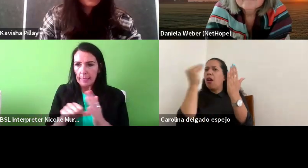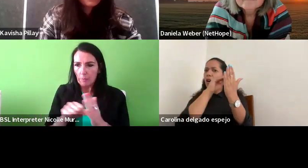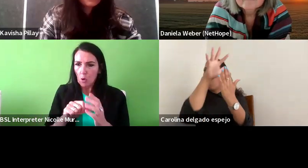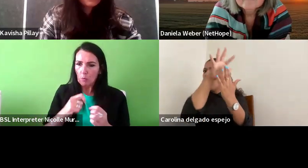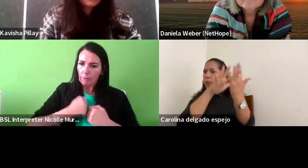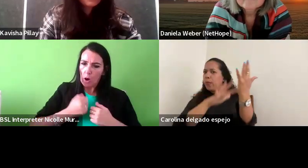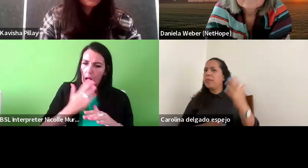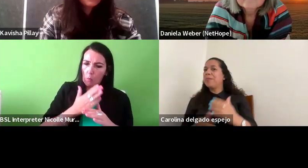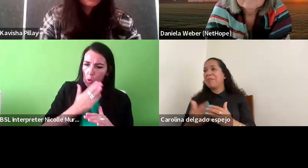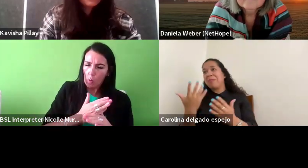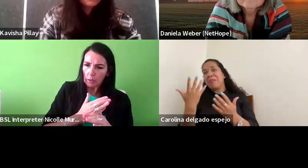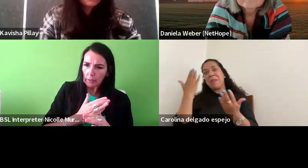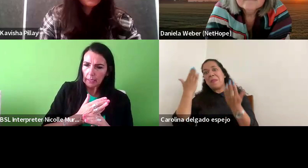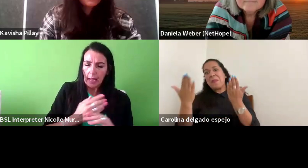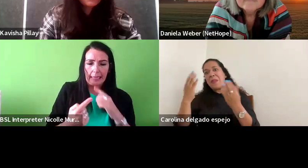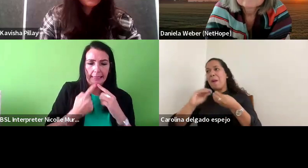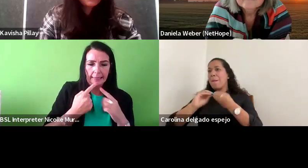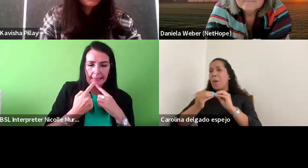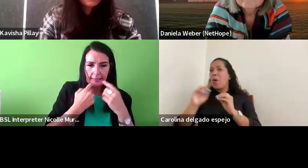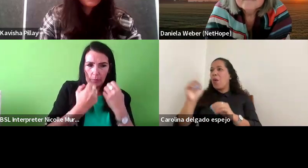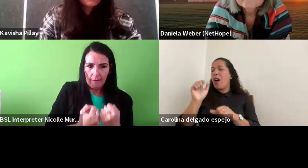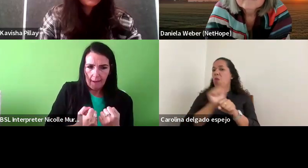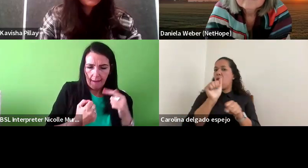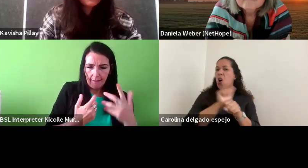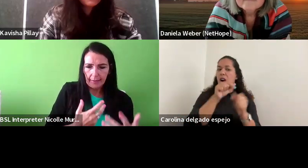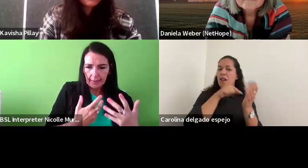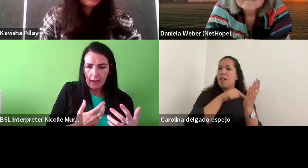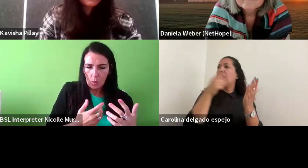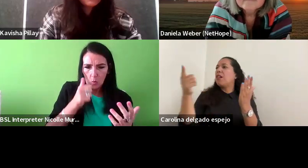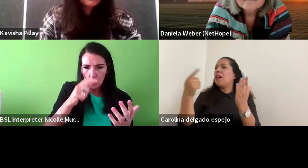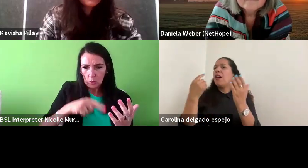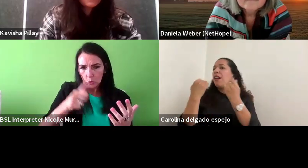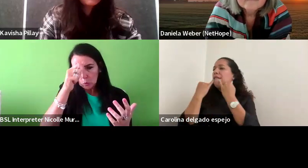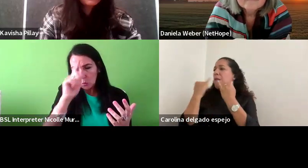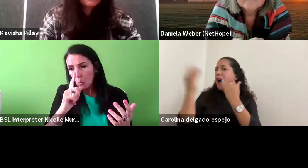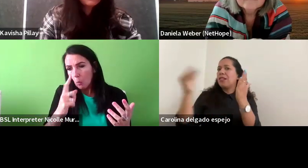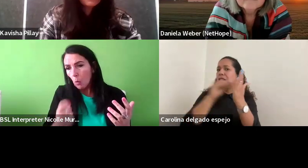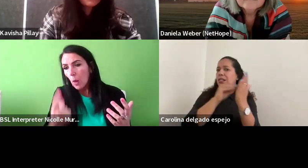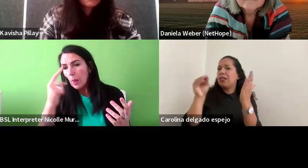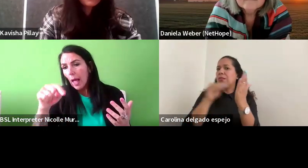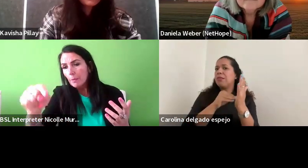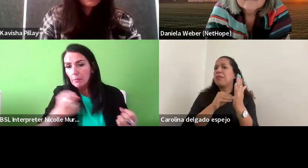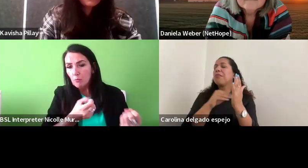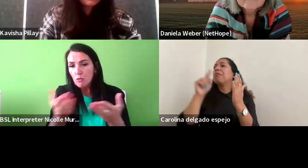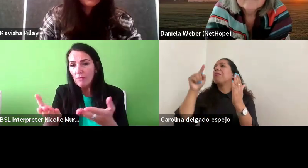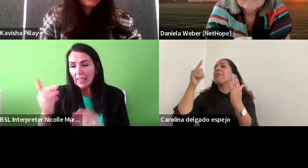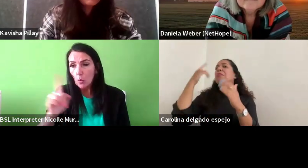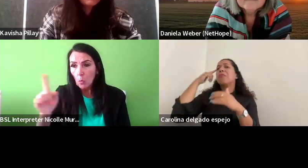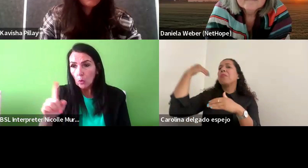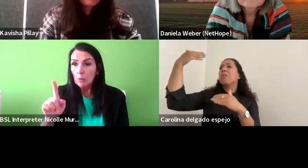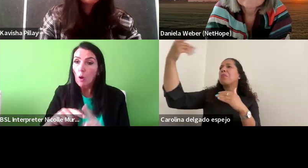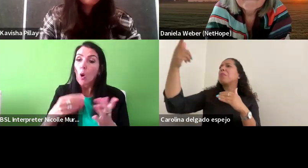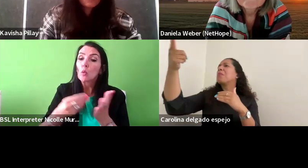work. Data is used not only to know, what is it that organizations need to provide, but it's also used for